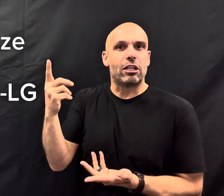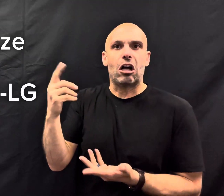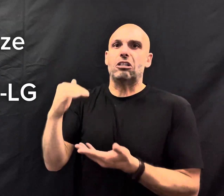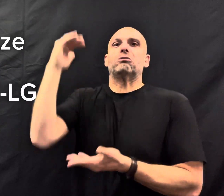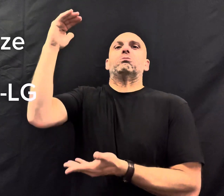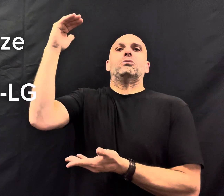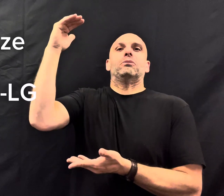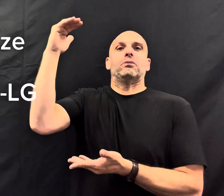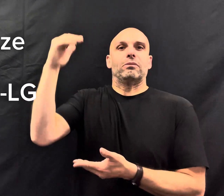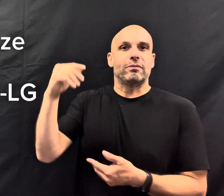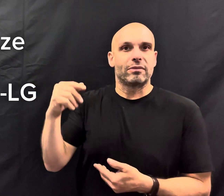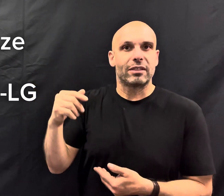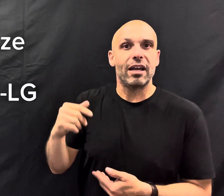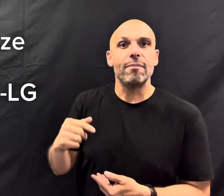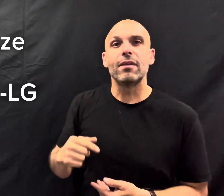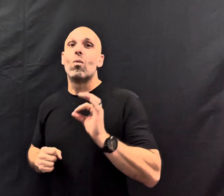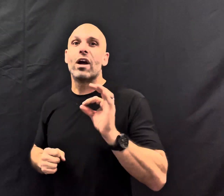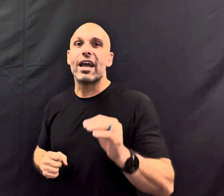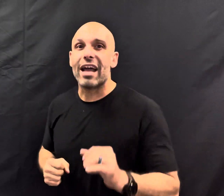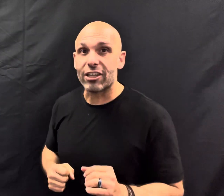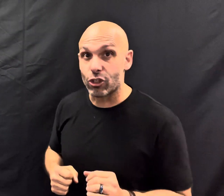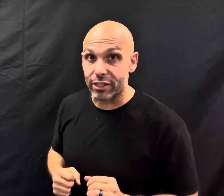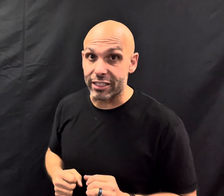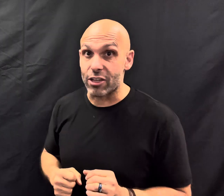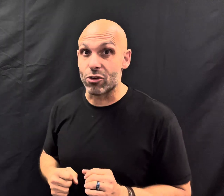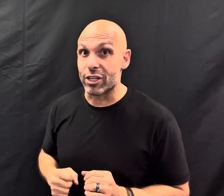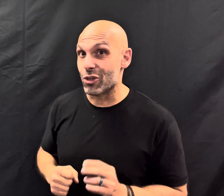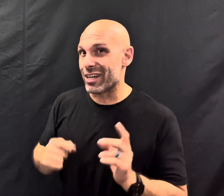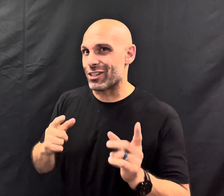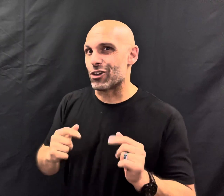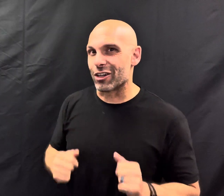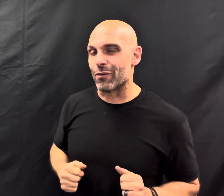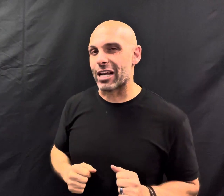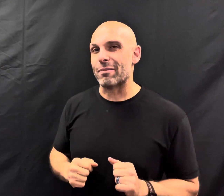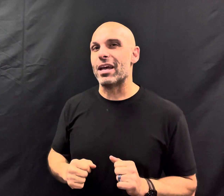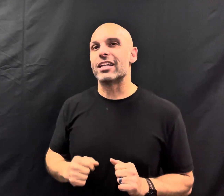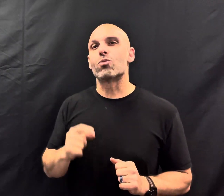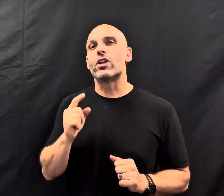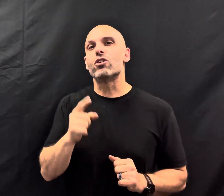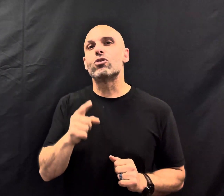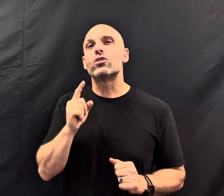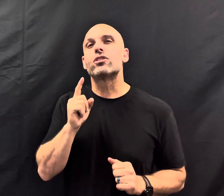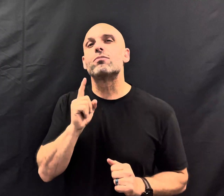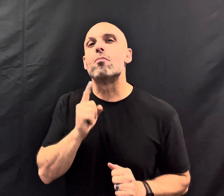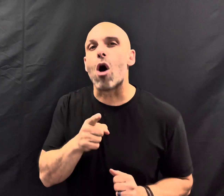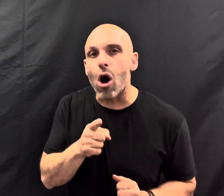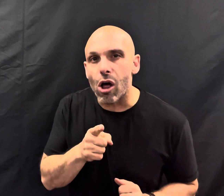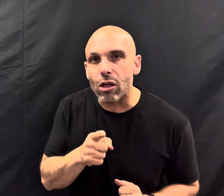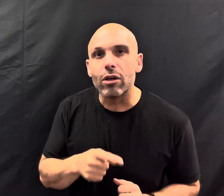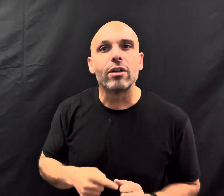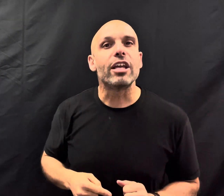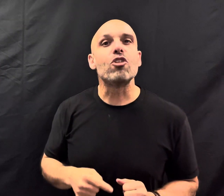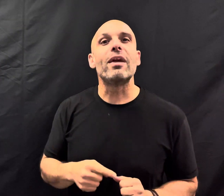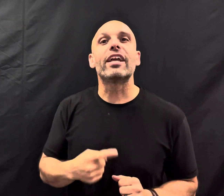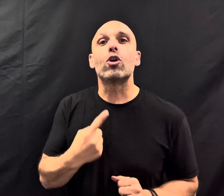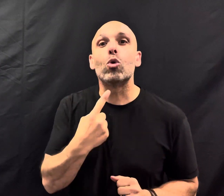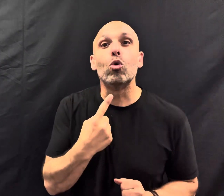large. Okay. One extra thing that you can do, and I strongly recommend, is when you do small, that you make an ooh